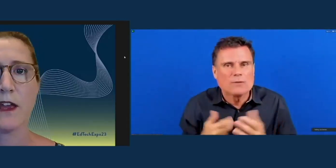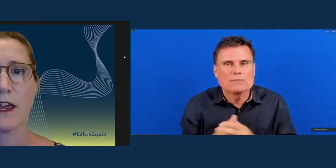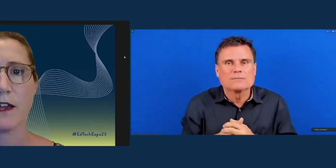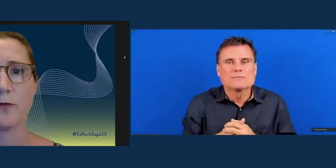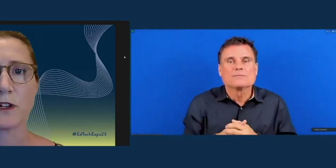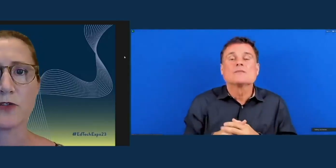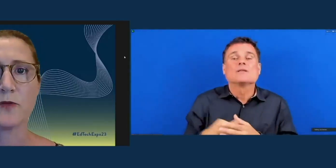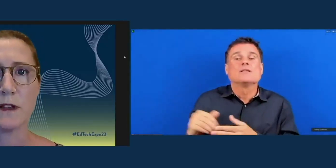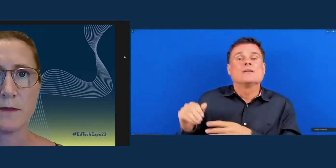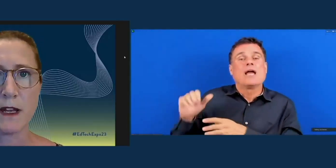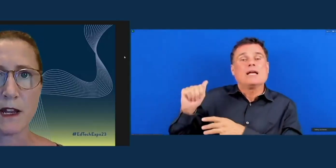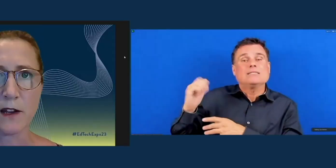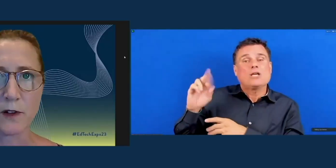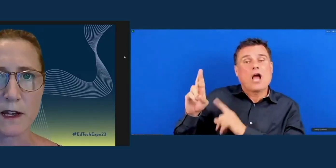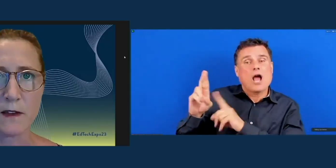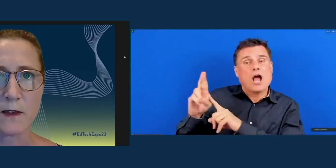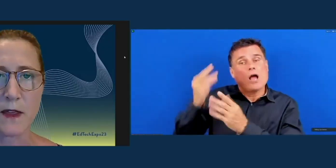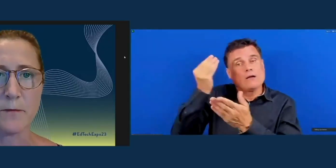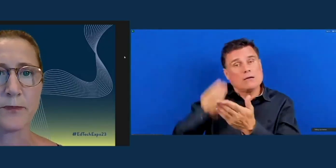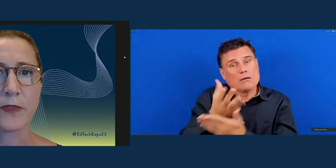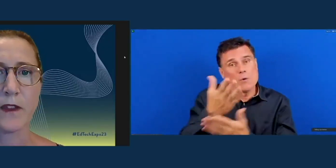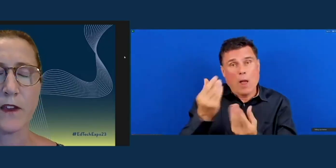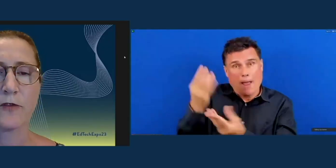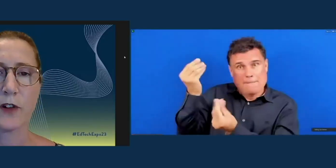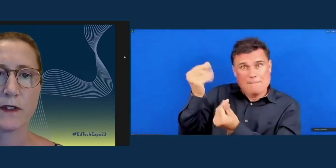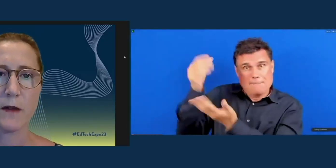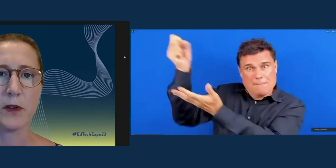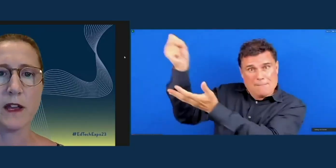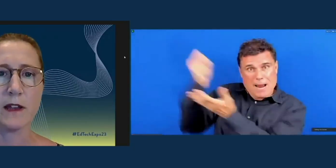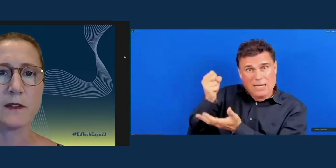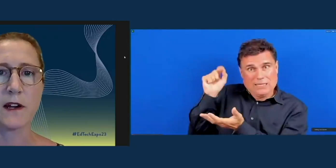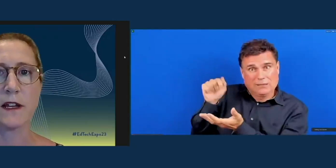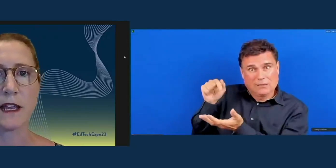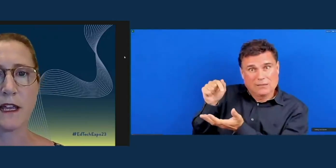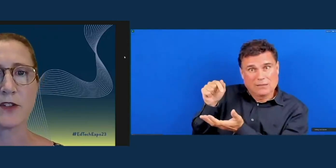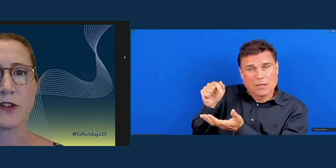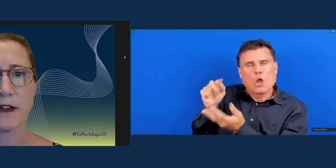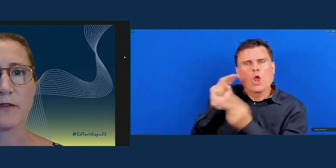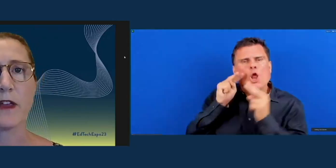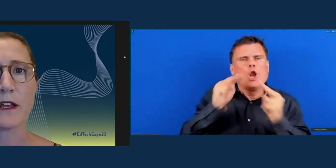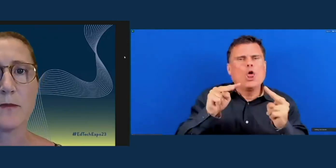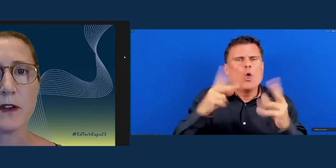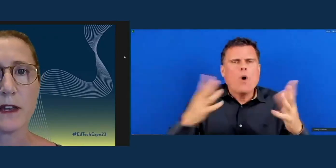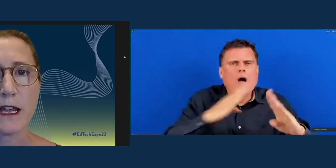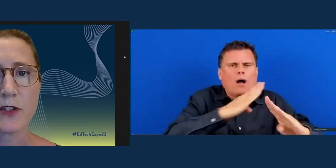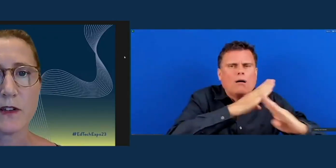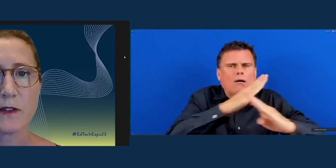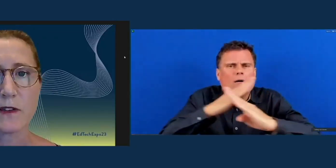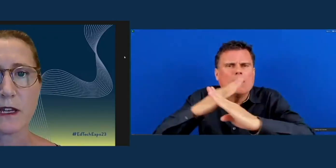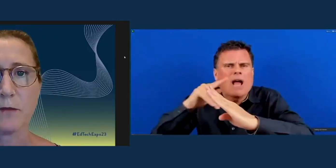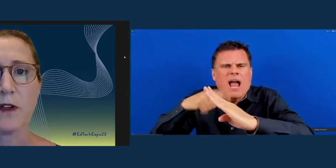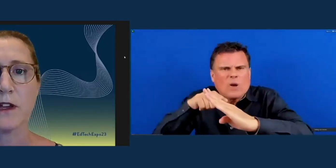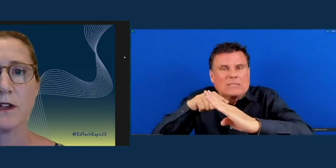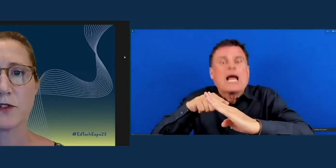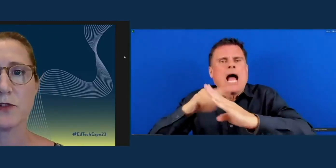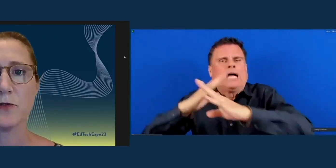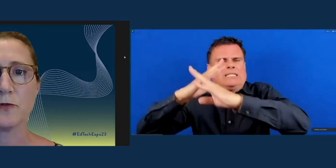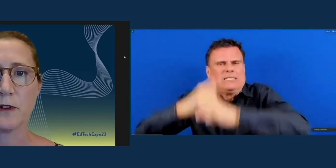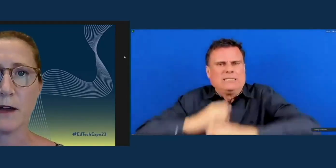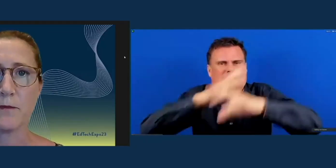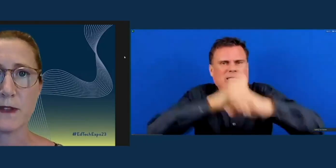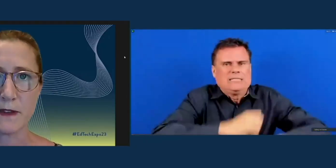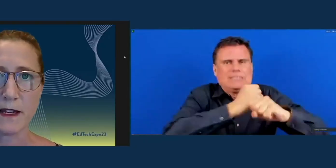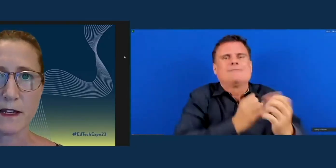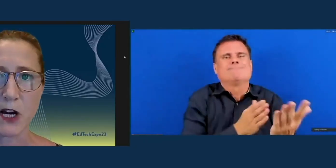process and work to eliminate or ease them. For example, ACR engaged a deaf-led communications team